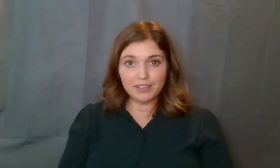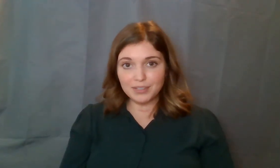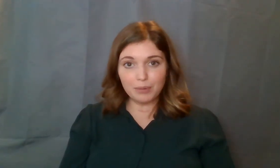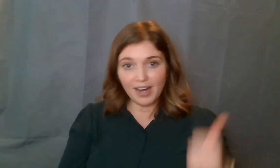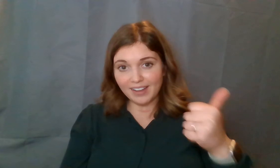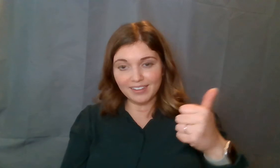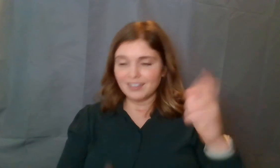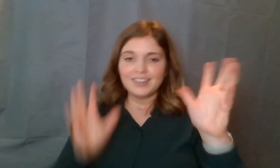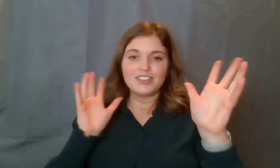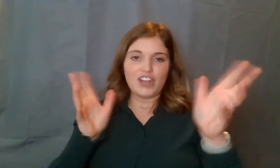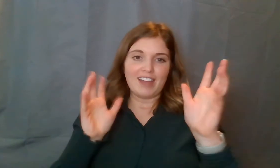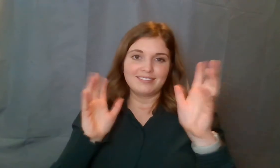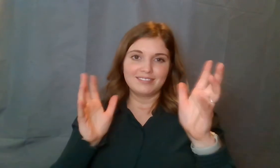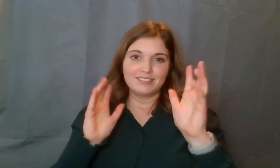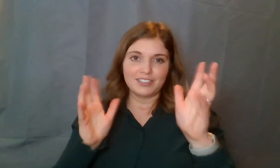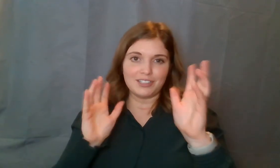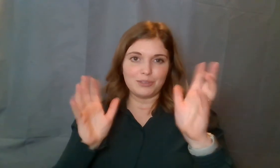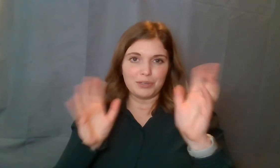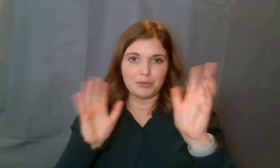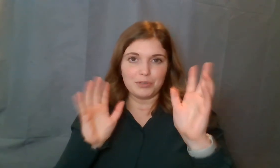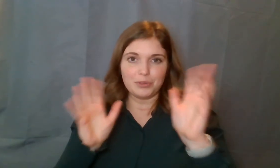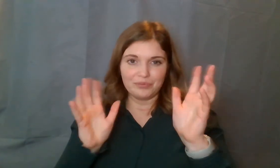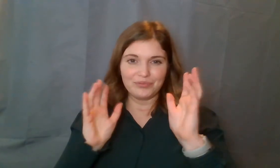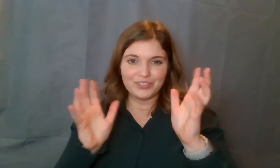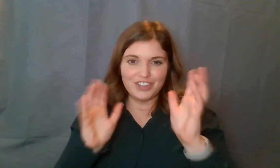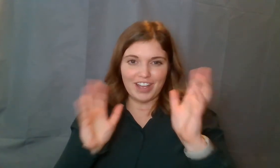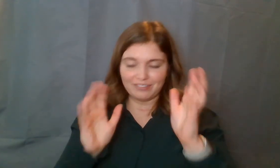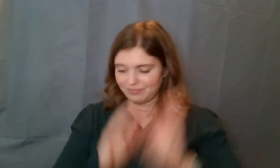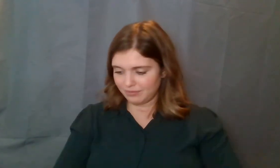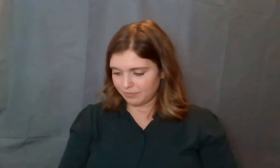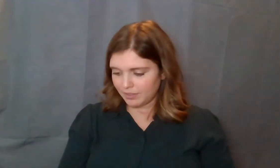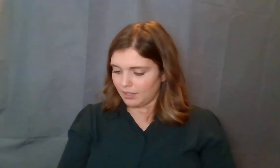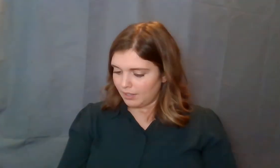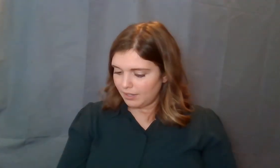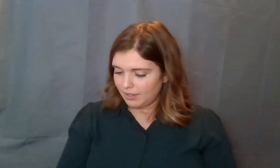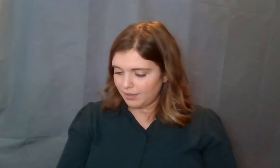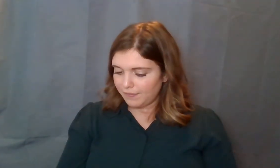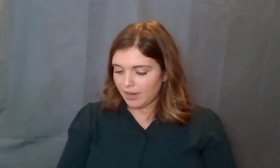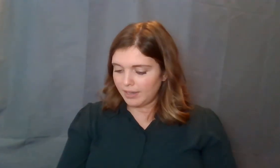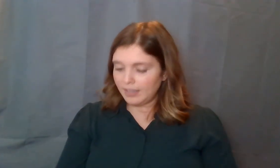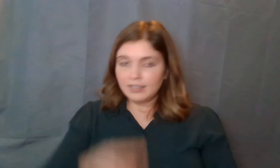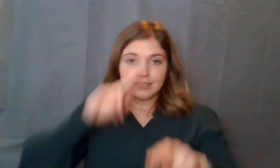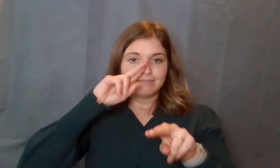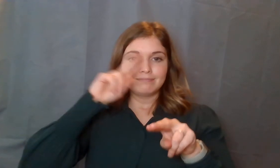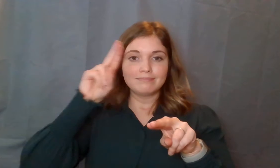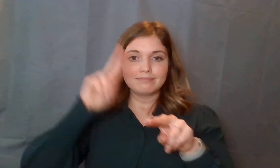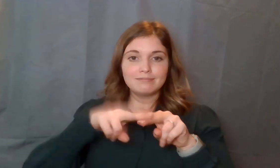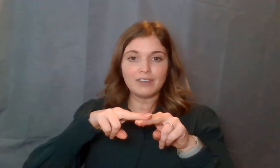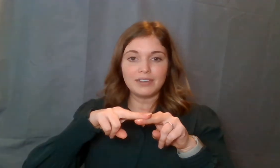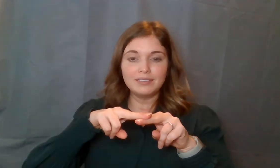Professor Bryant. Chat. This is what you would do. Chat. Fun. Fun.